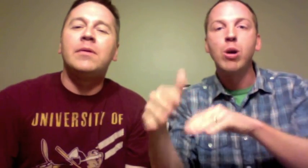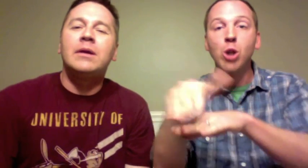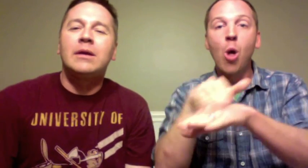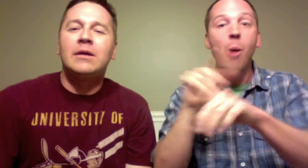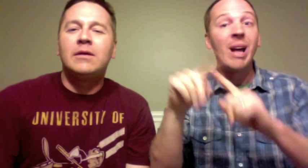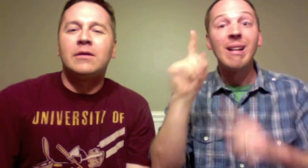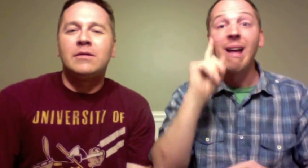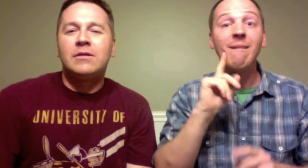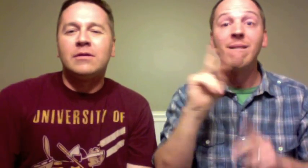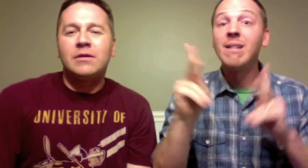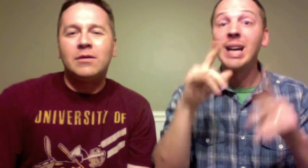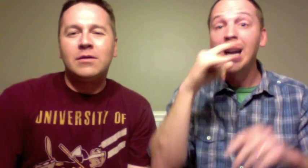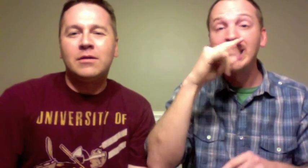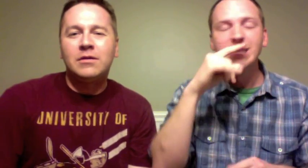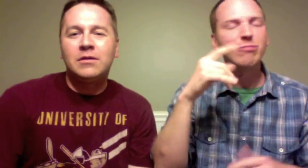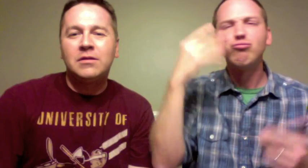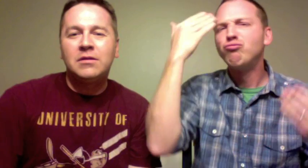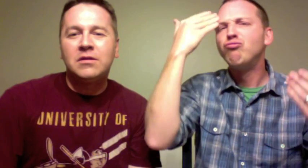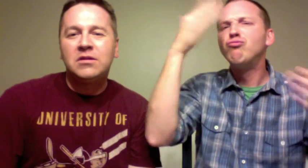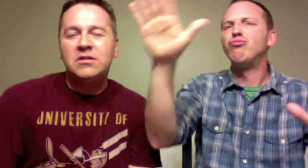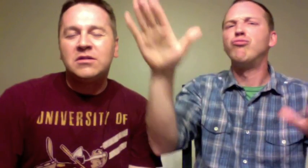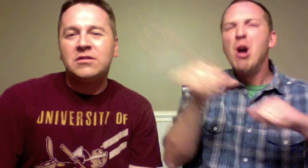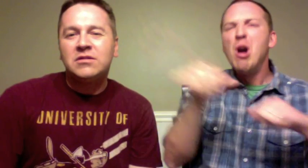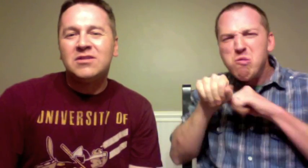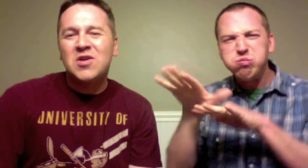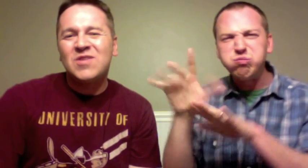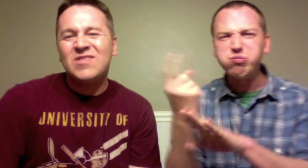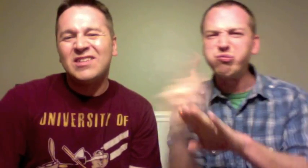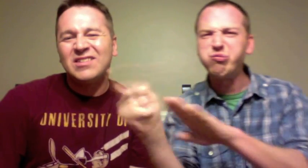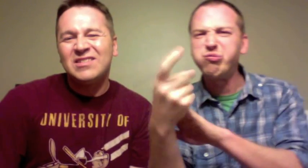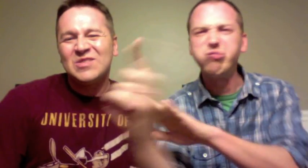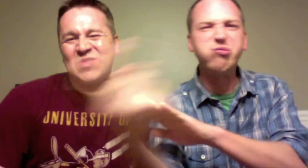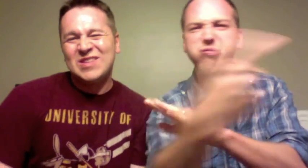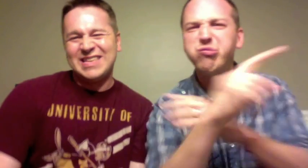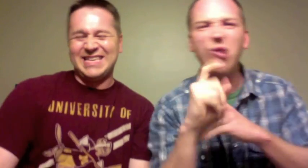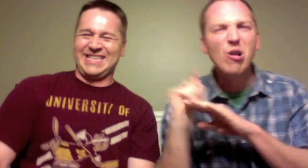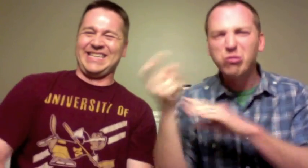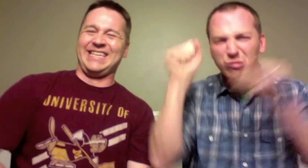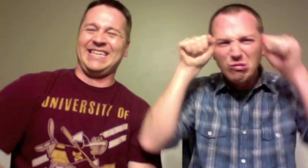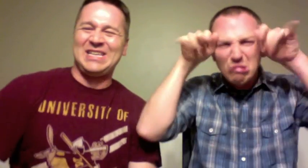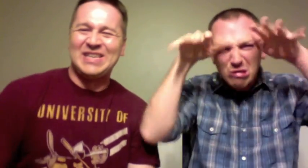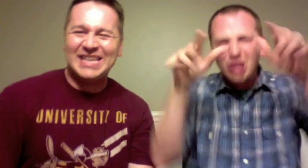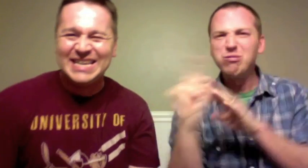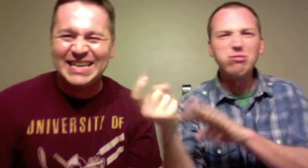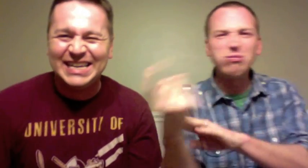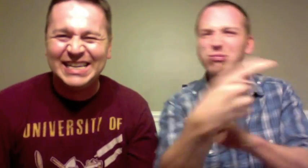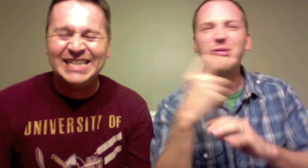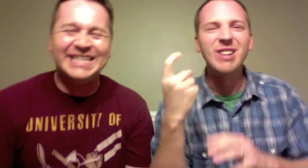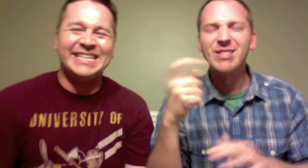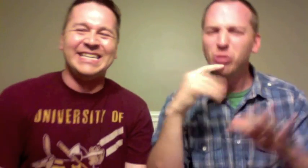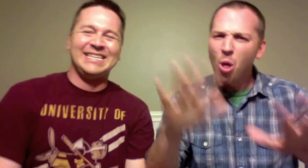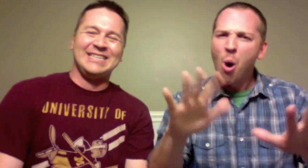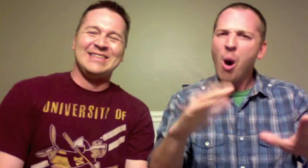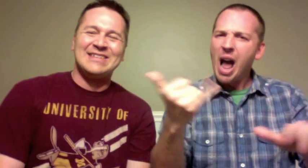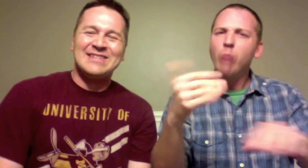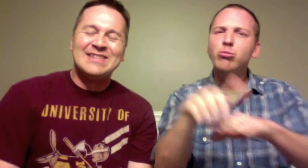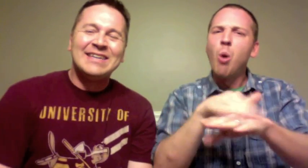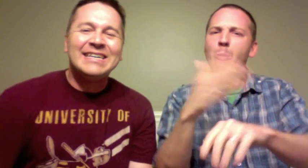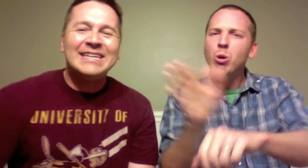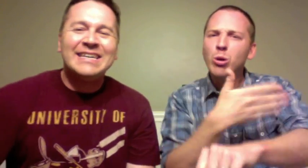real slow. And deaf people, didn't even know, and they'd always go as fast as they could all the time, get real sweaty. And I say, whoa, slow down, you guys.